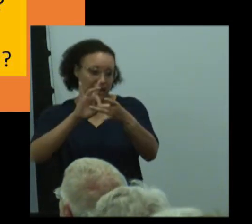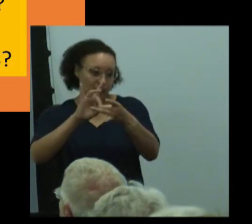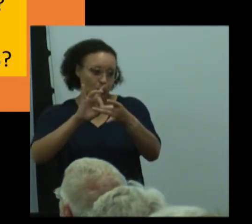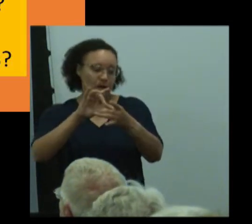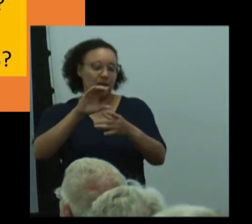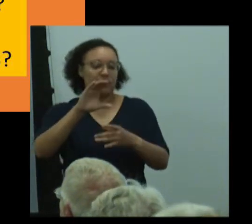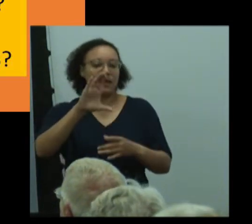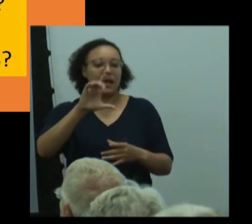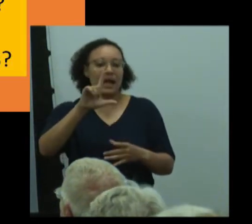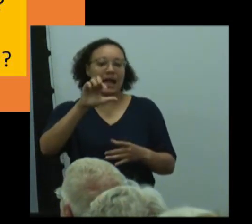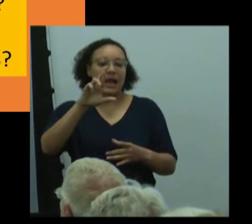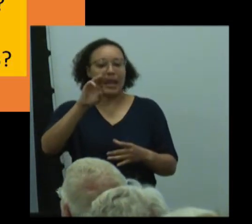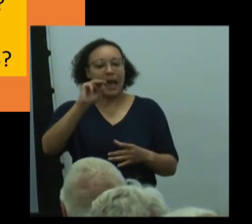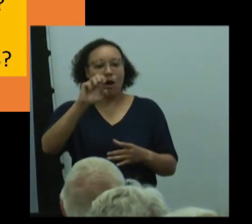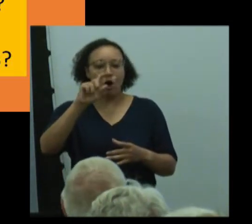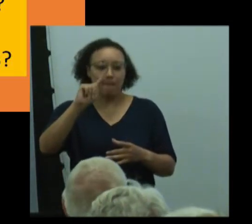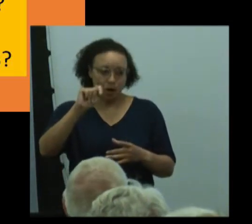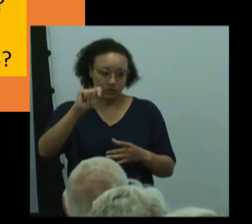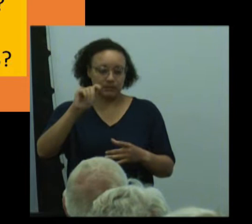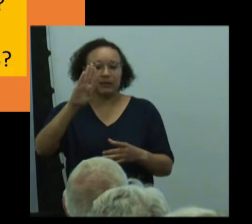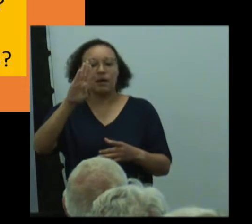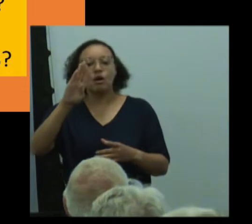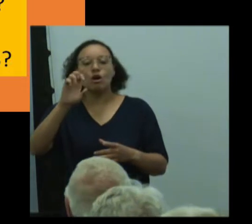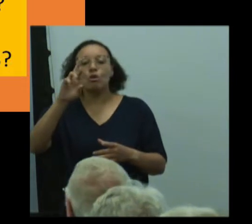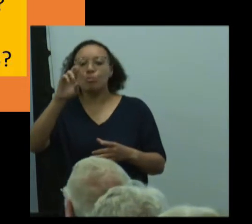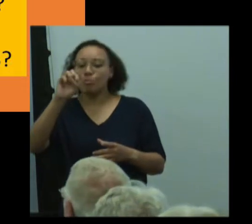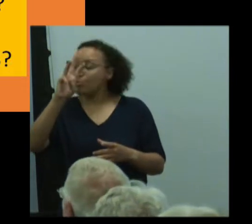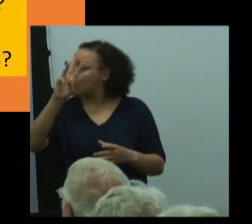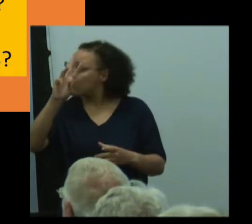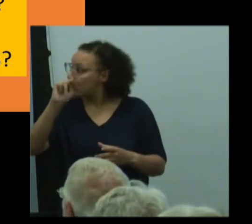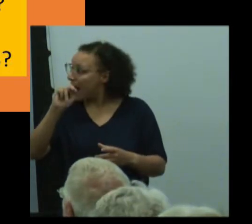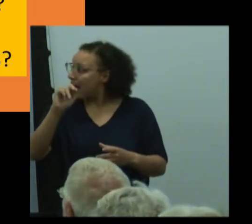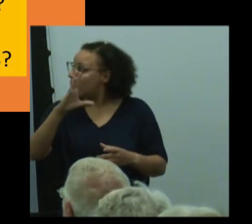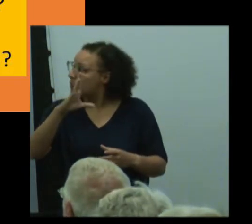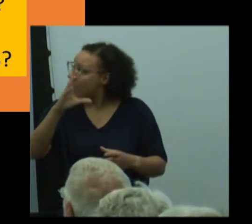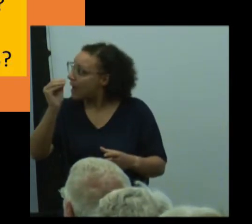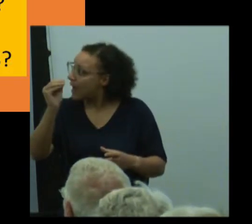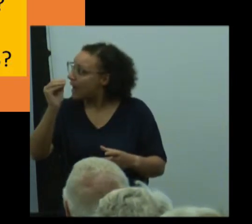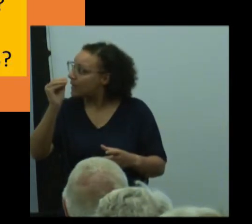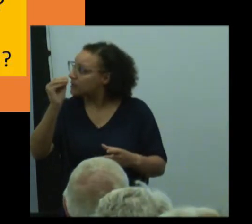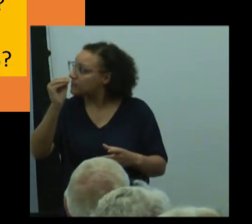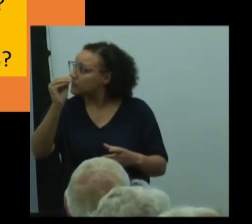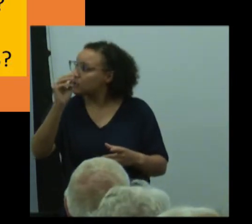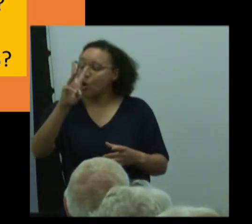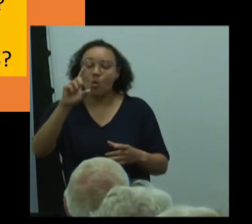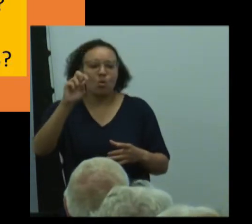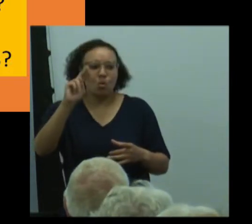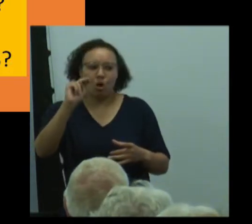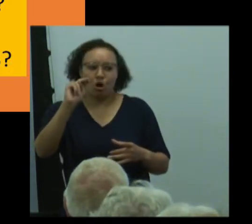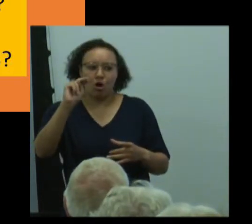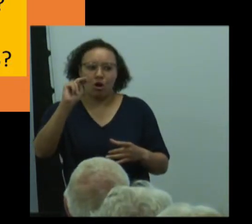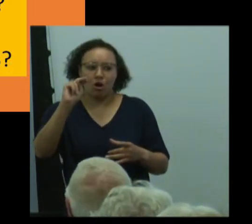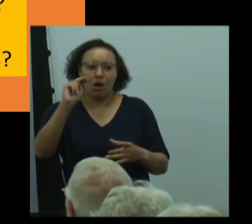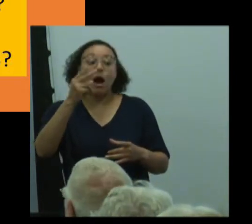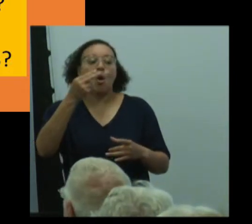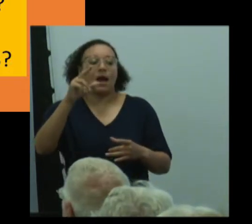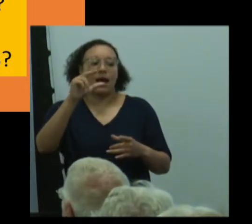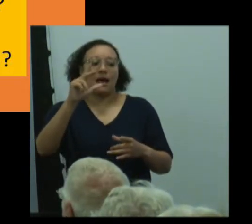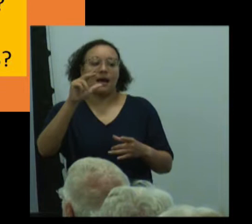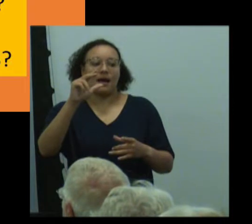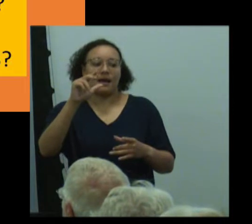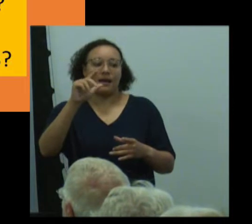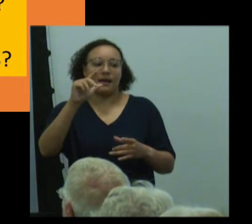County. So again, it's an assured Republican district. There's no way a Democrat could be elected in either one of those